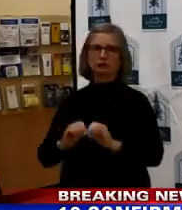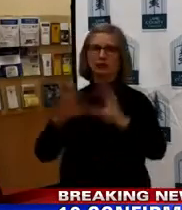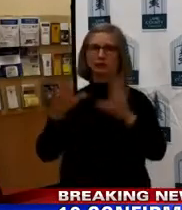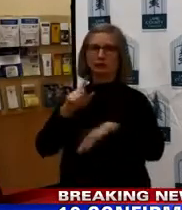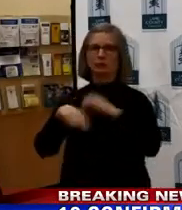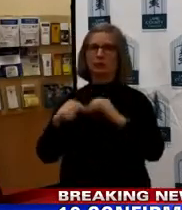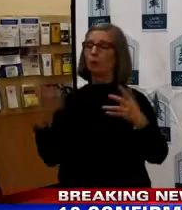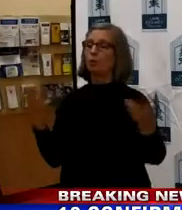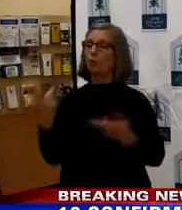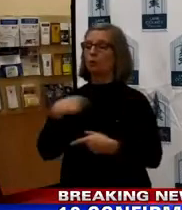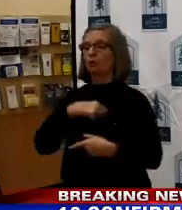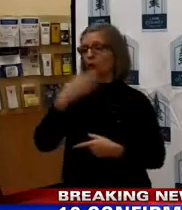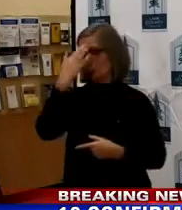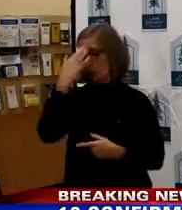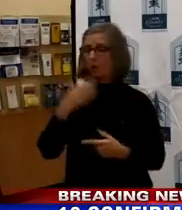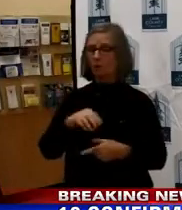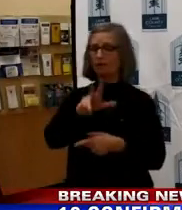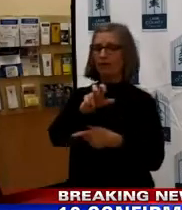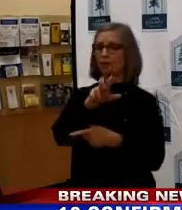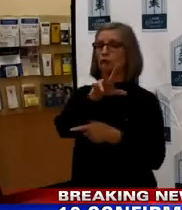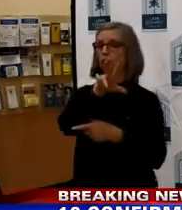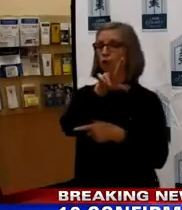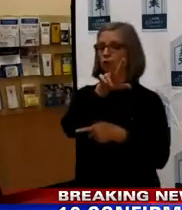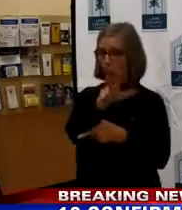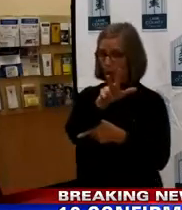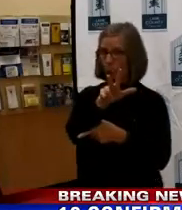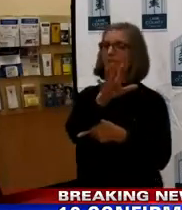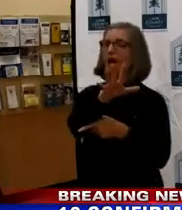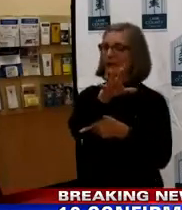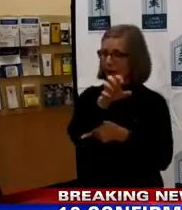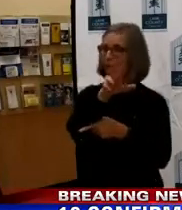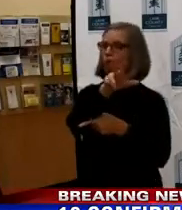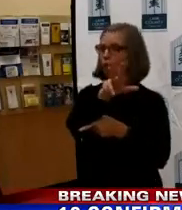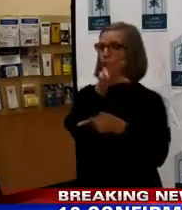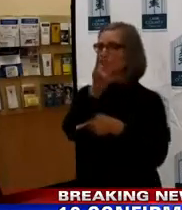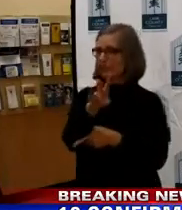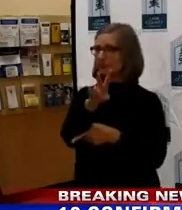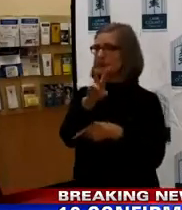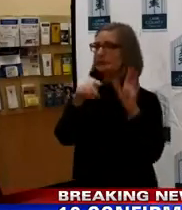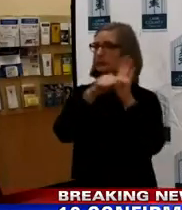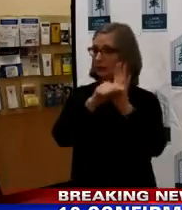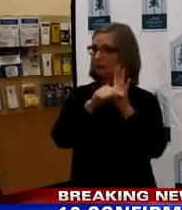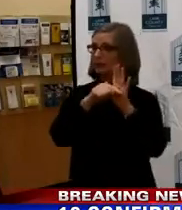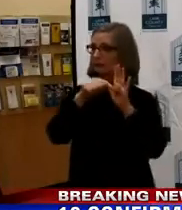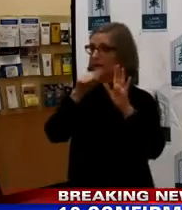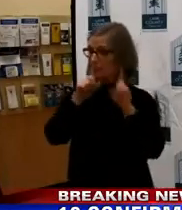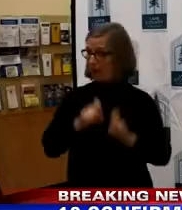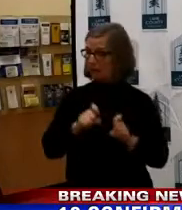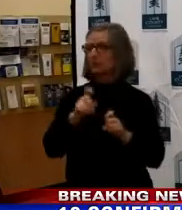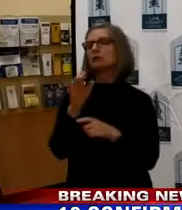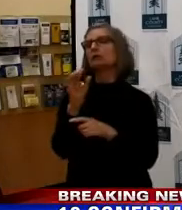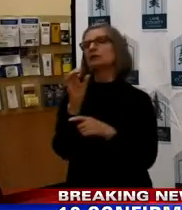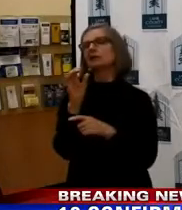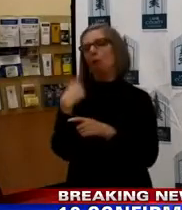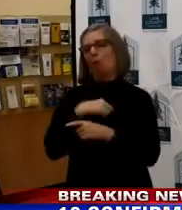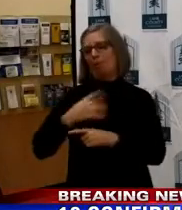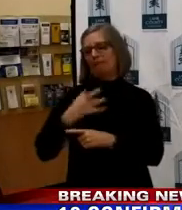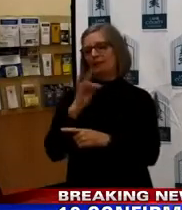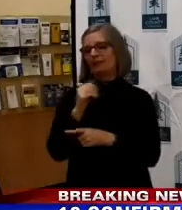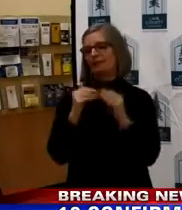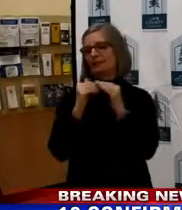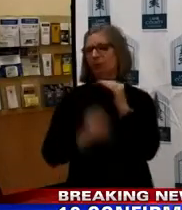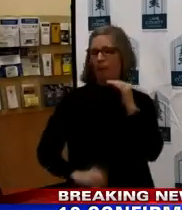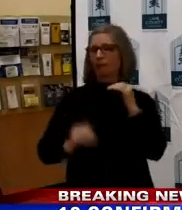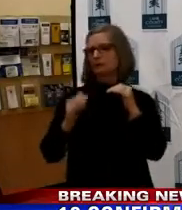the 537 negative tests is likely lower than the full amount. And the reason for that is our